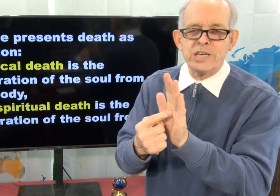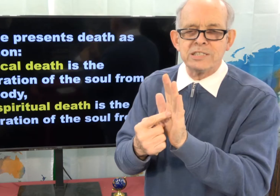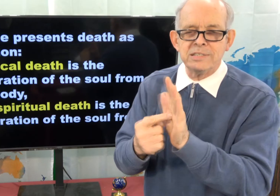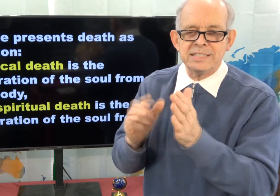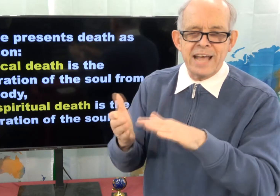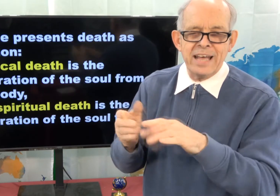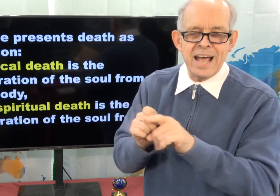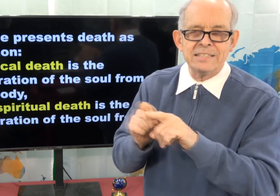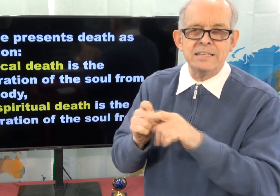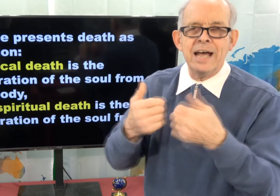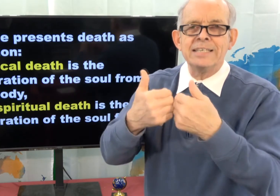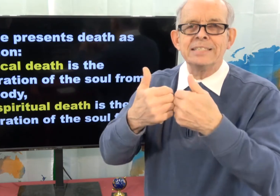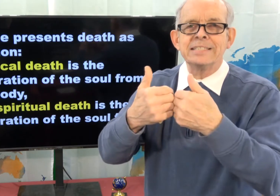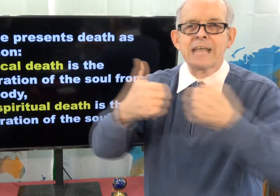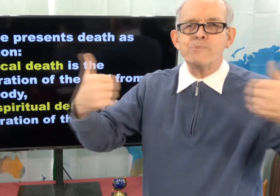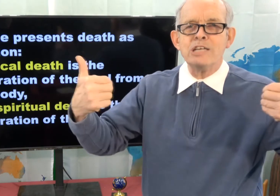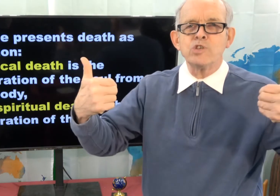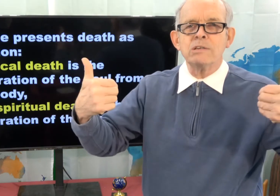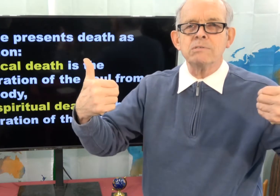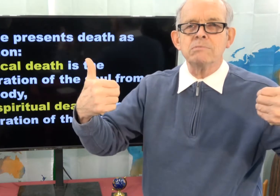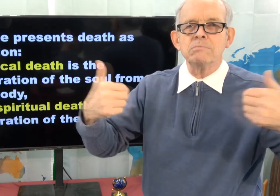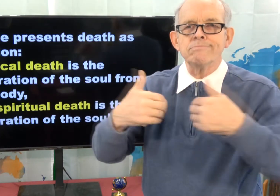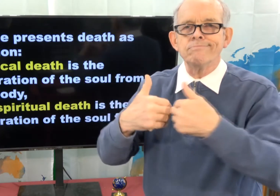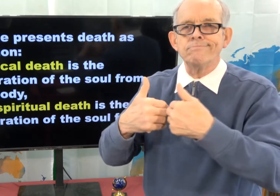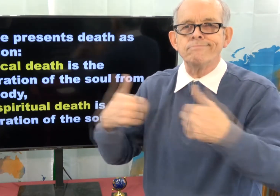suggests death as separation.